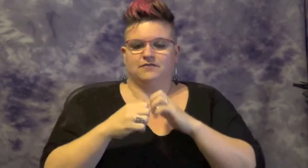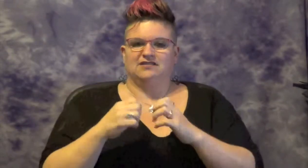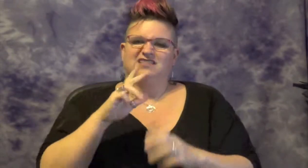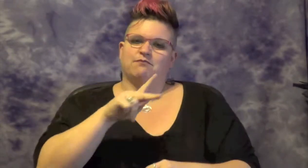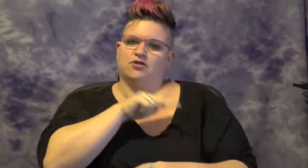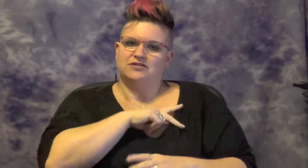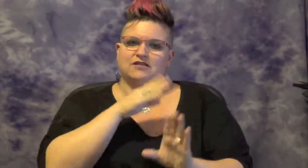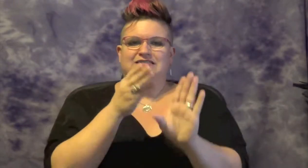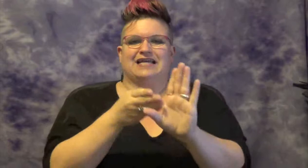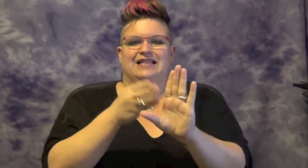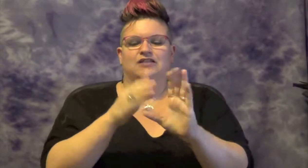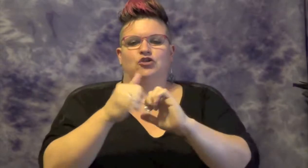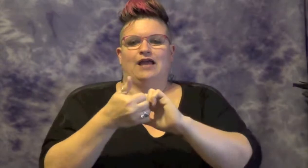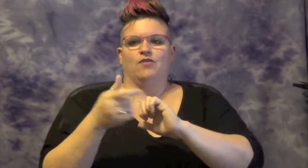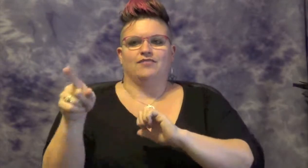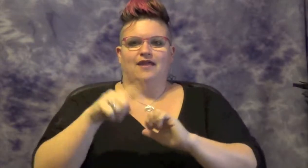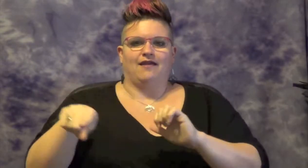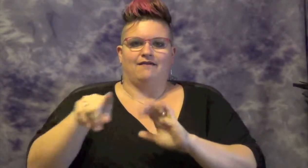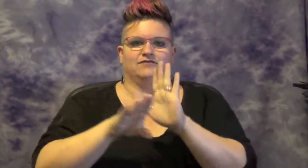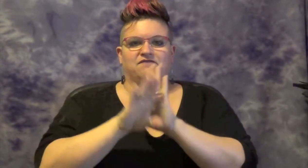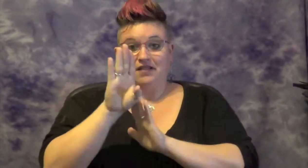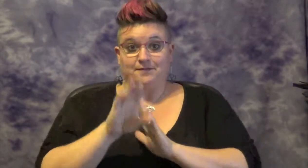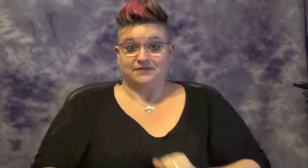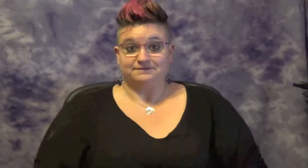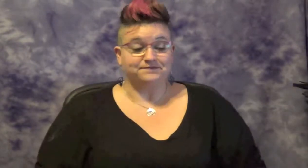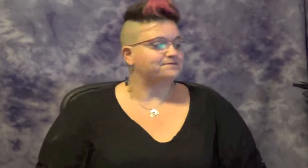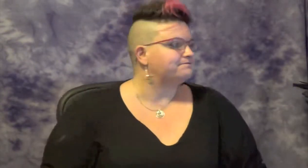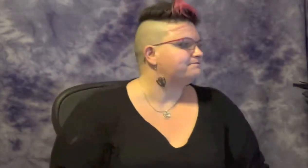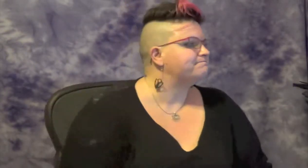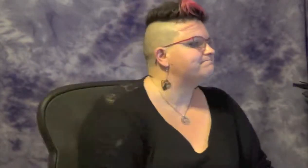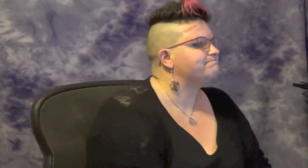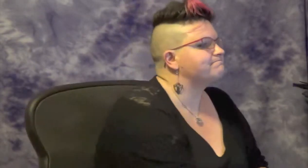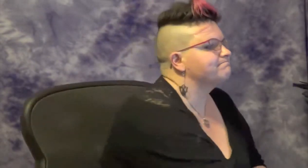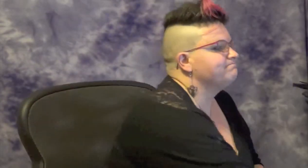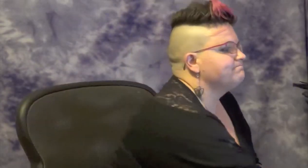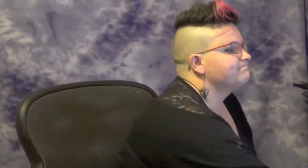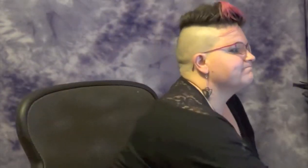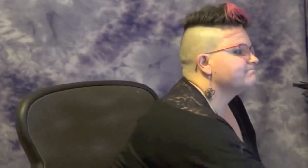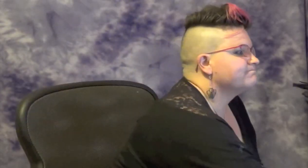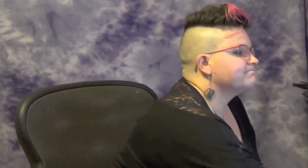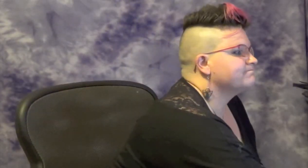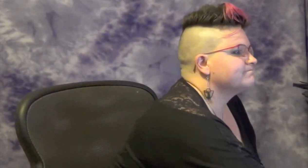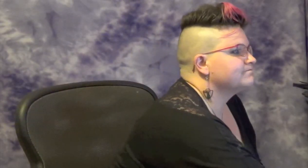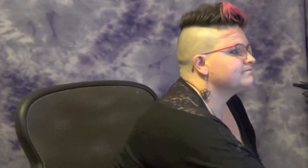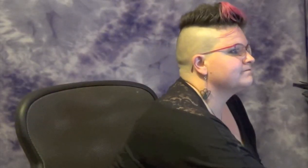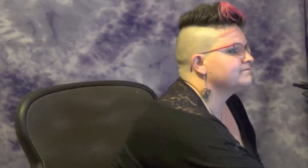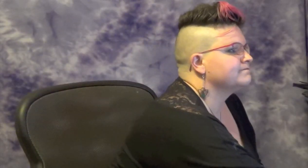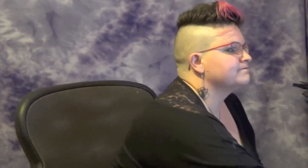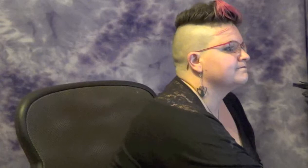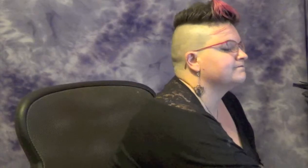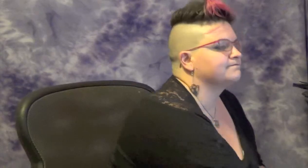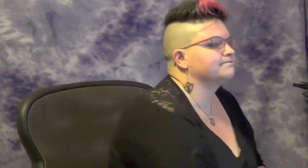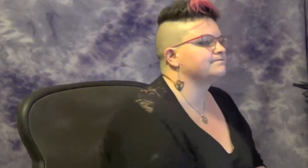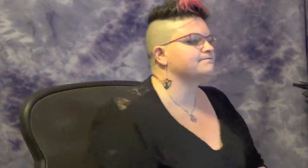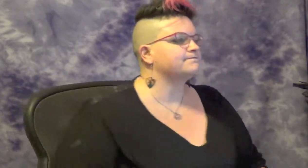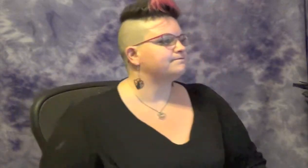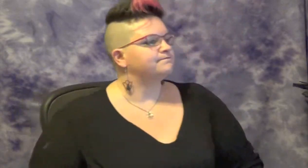we perceive them as being grumpy. So psychologically, we think that those are those person's characteristics.